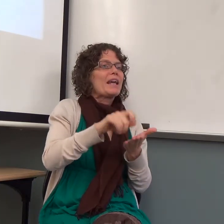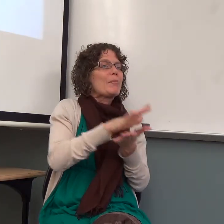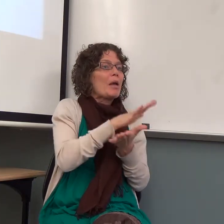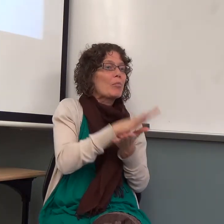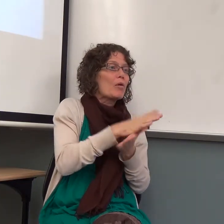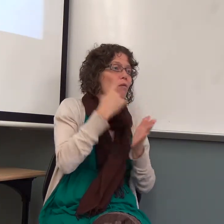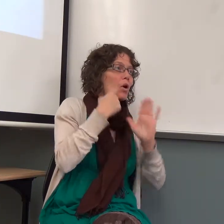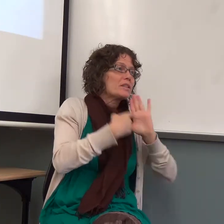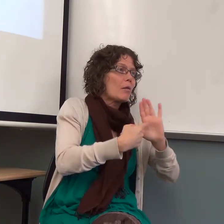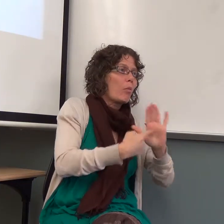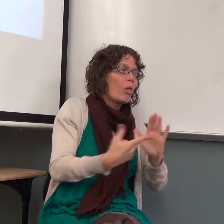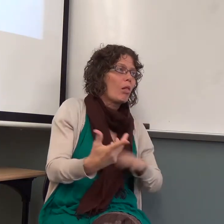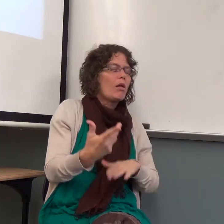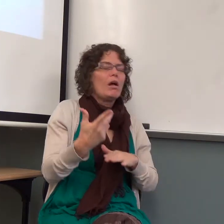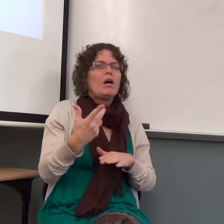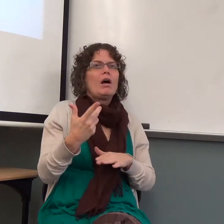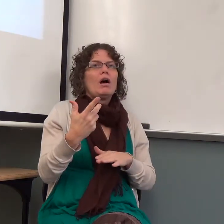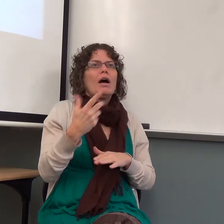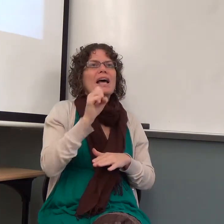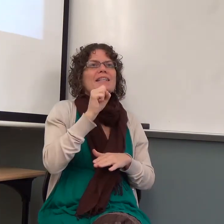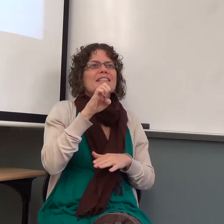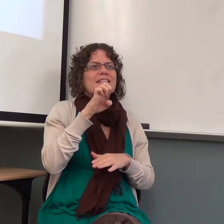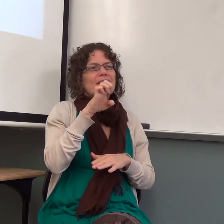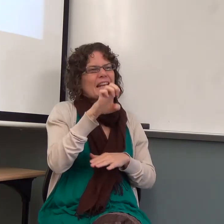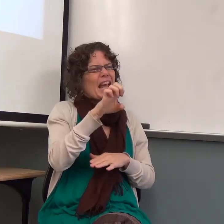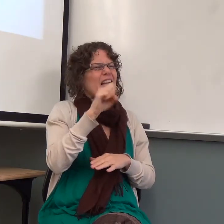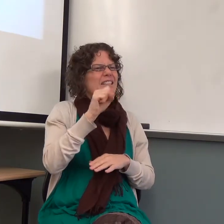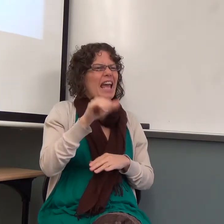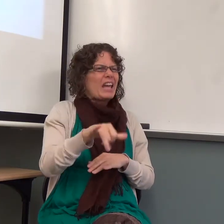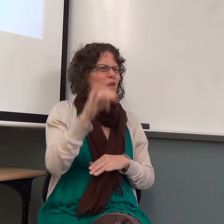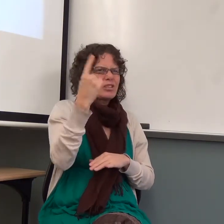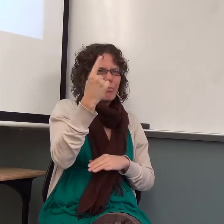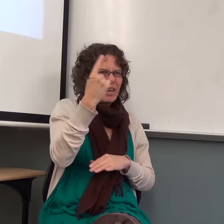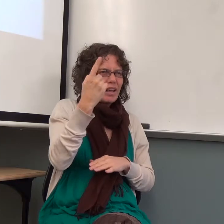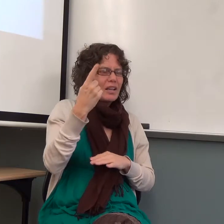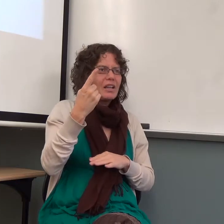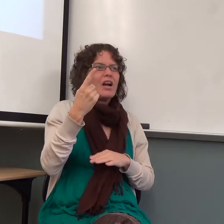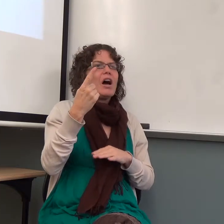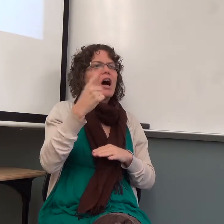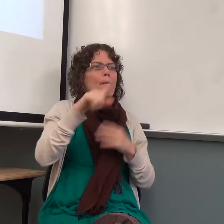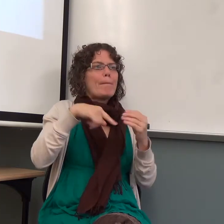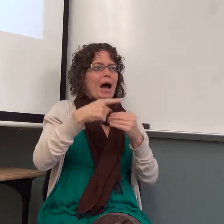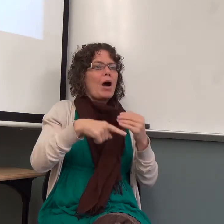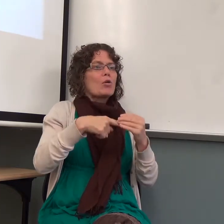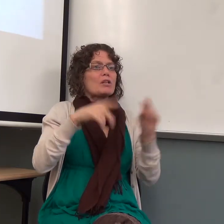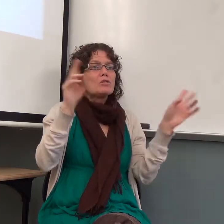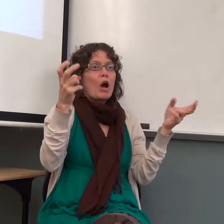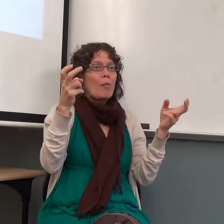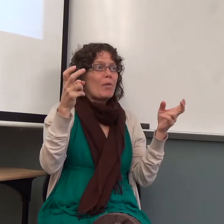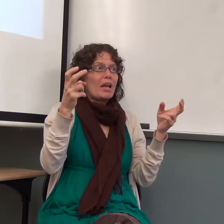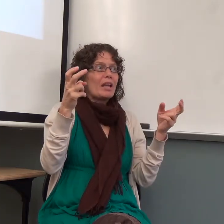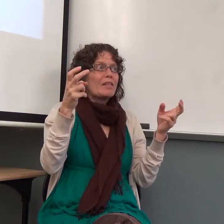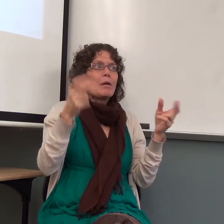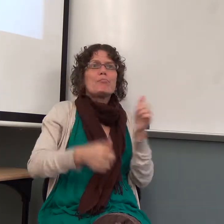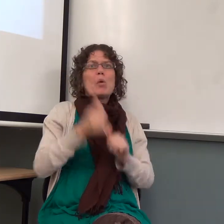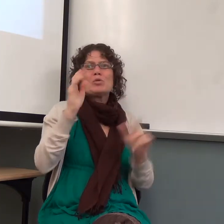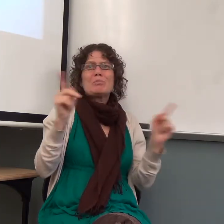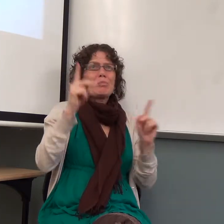essay about a particular topic that's not widely known, okay, then what would you have to